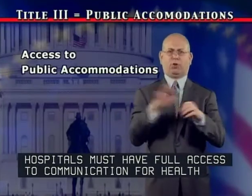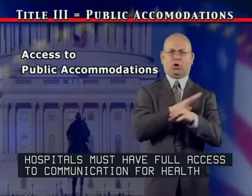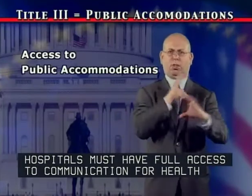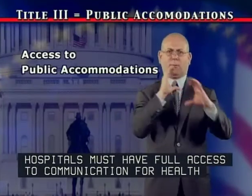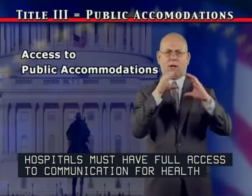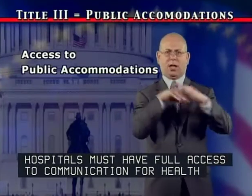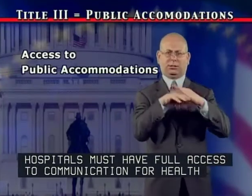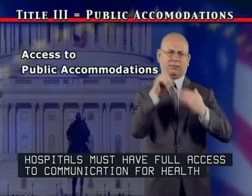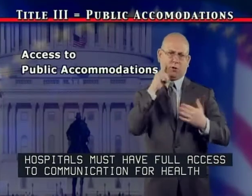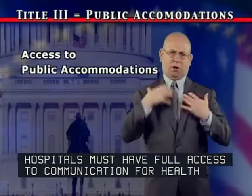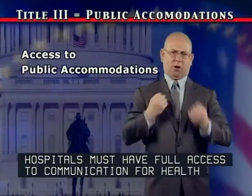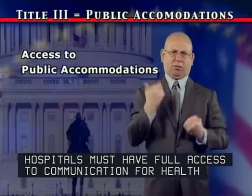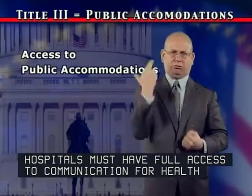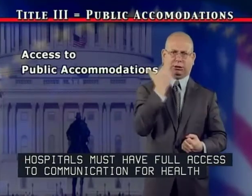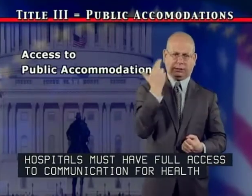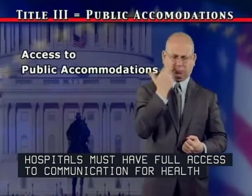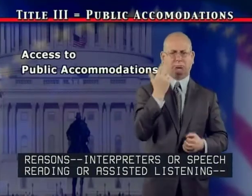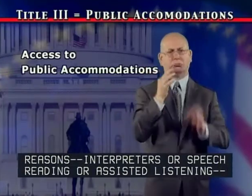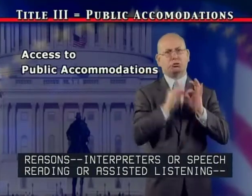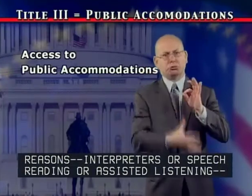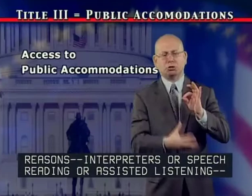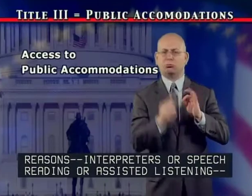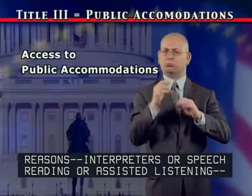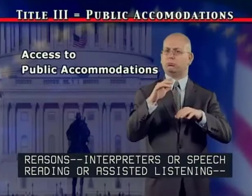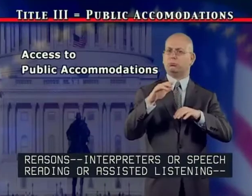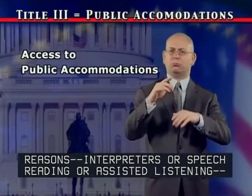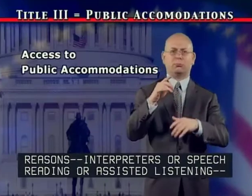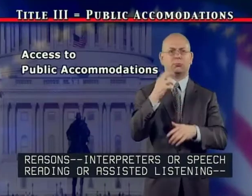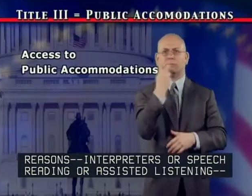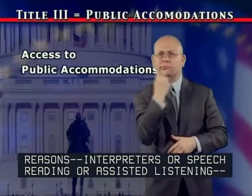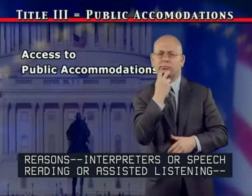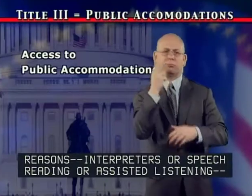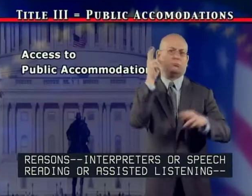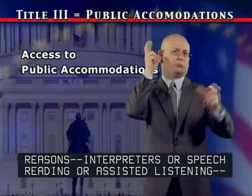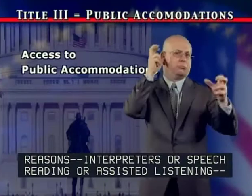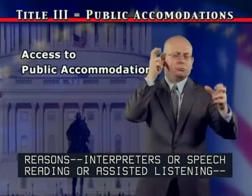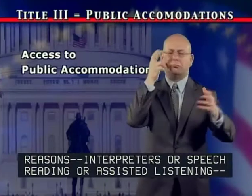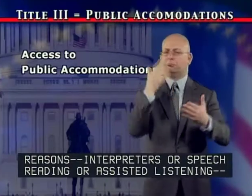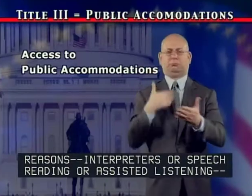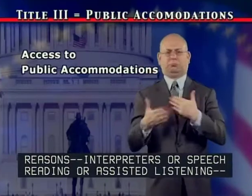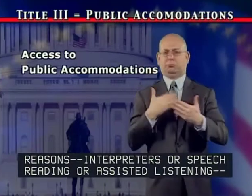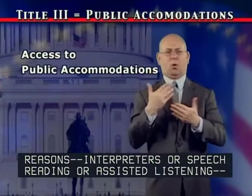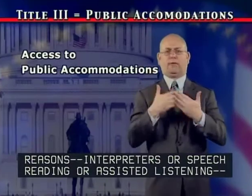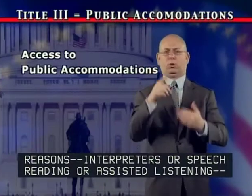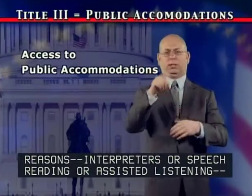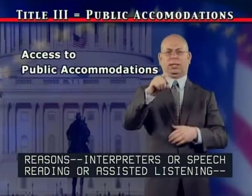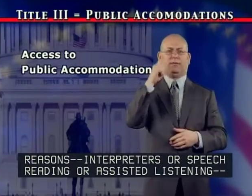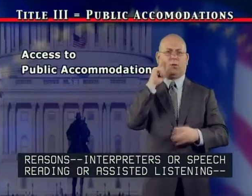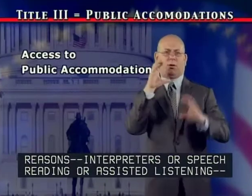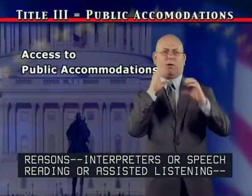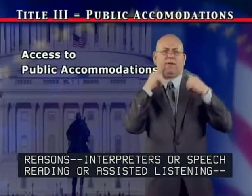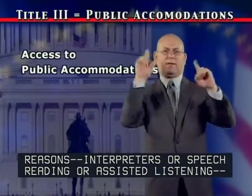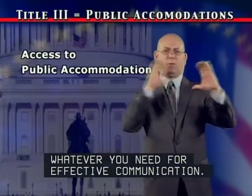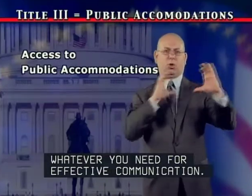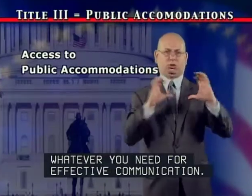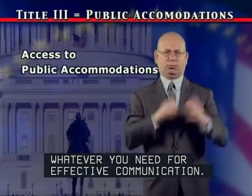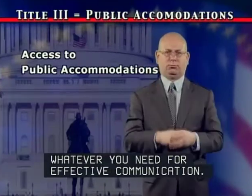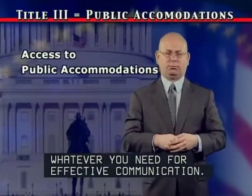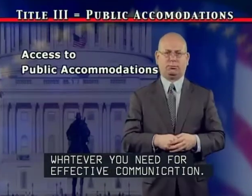Hospitals must have full access to communication for health reasons. Interpreters, or speech reading or assisted listening, whatever you need